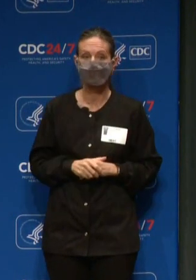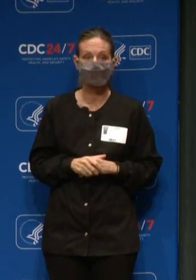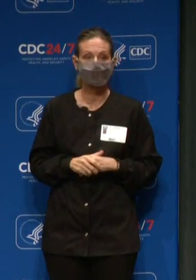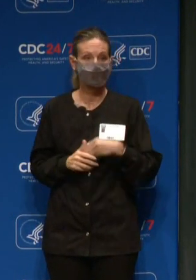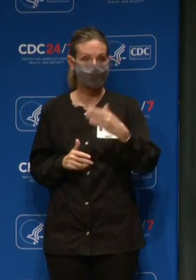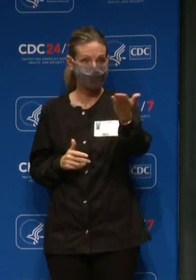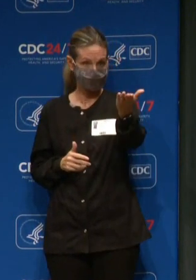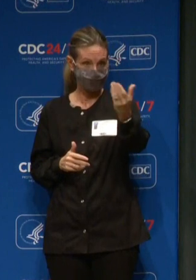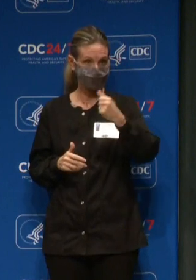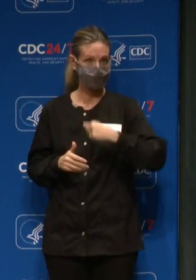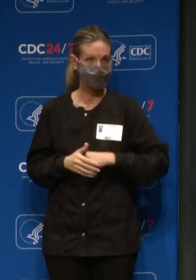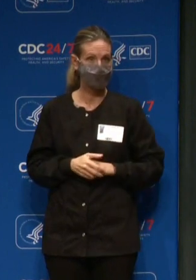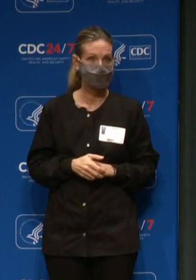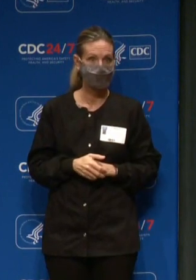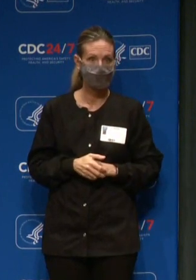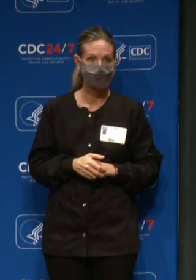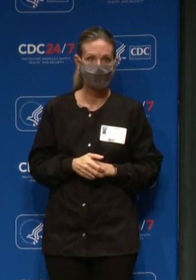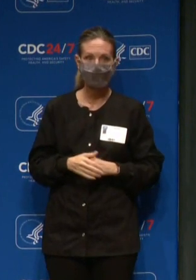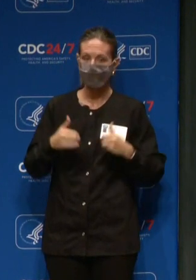Yes.